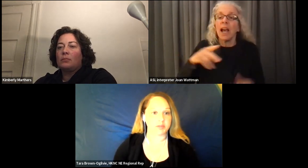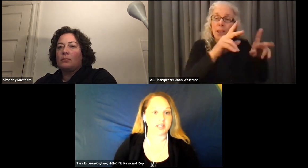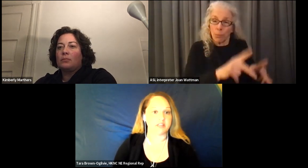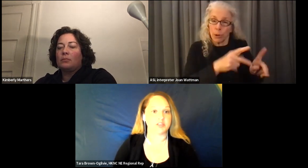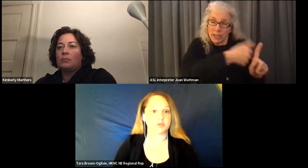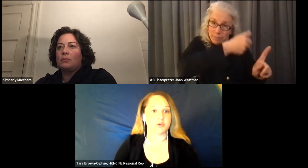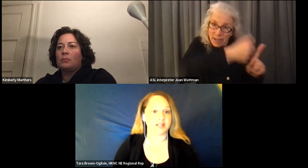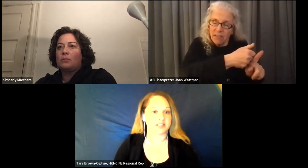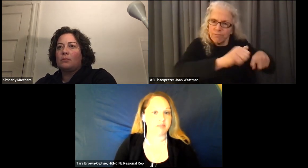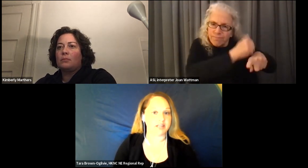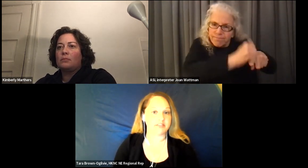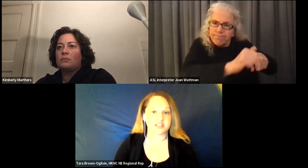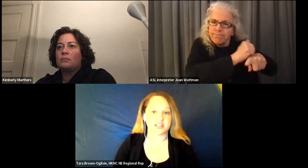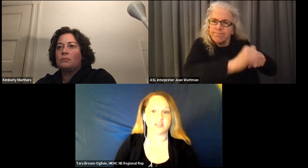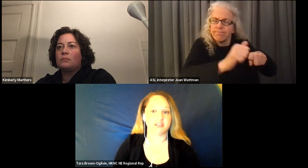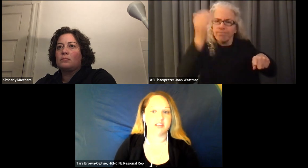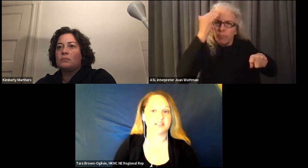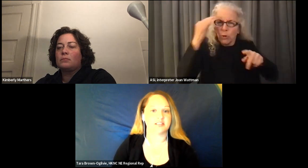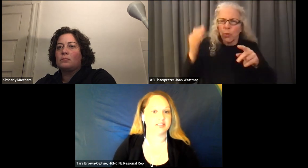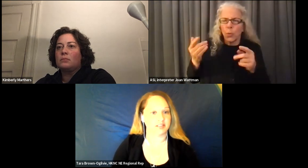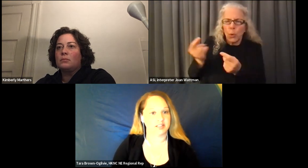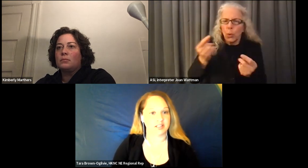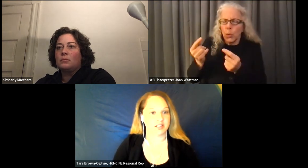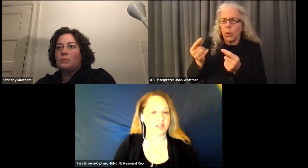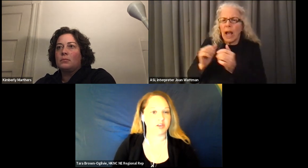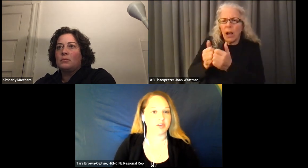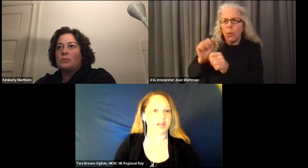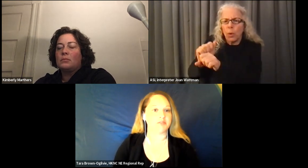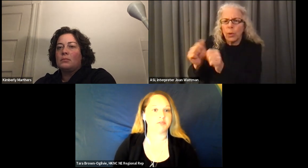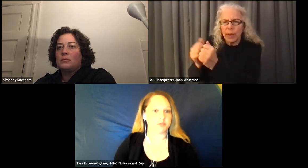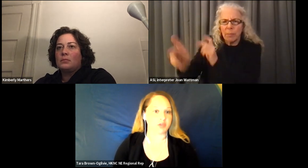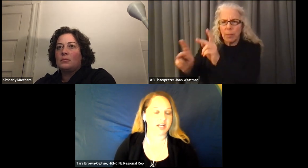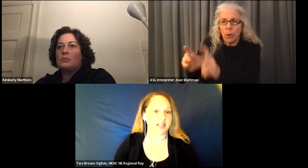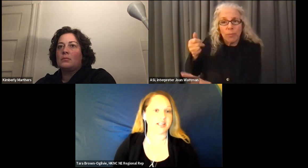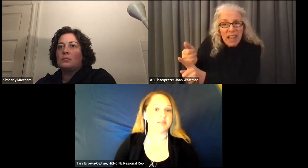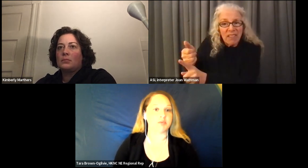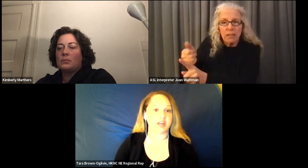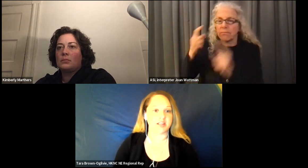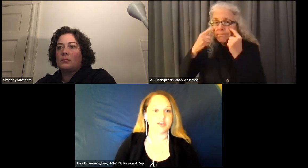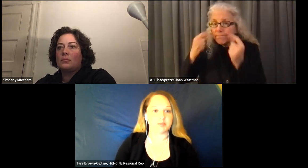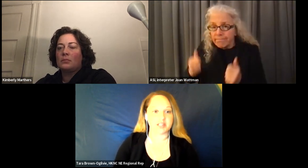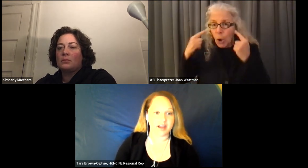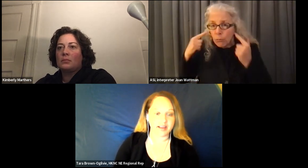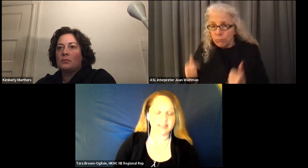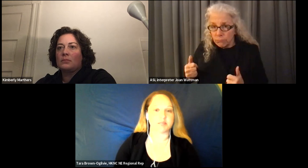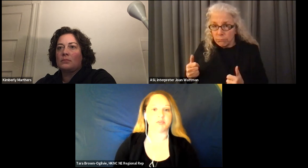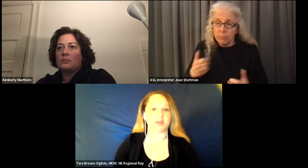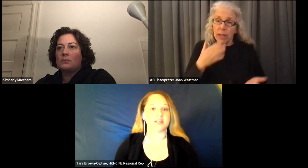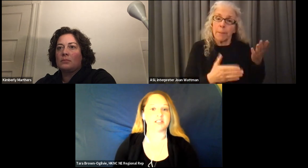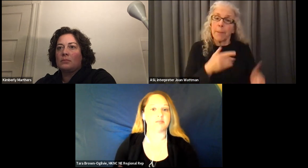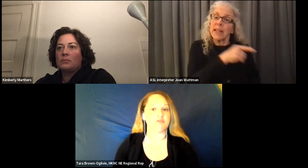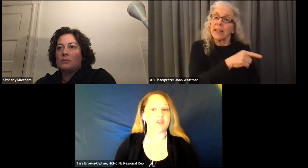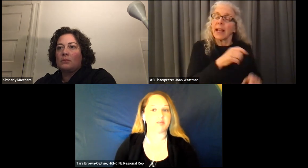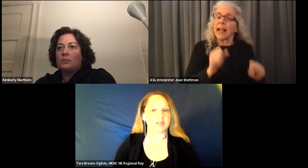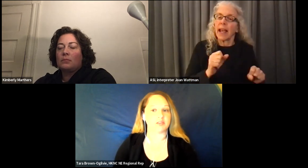to work with an individual who has combined vision and hearing loss. They could have training in providing human guide, like